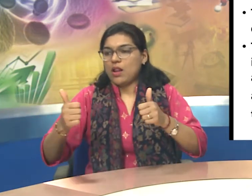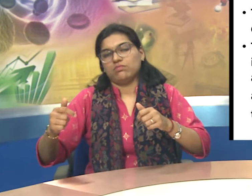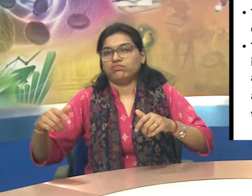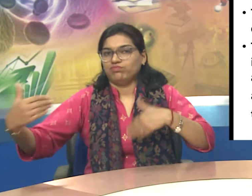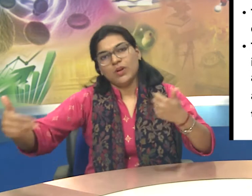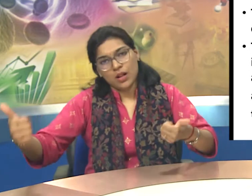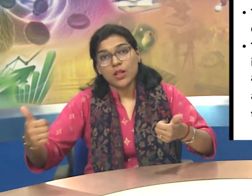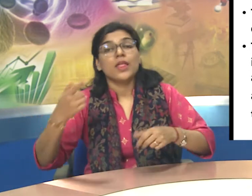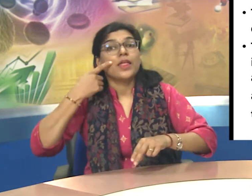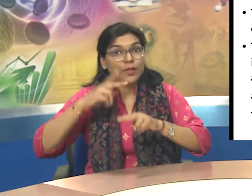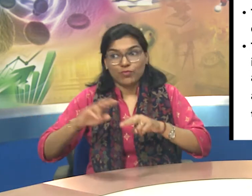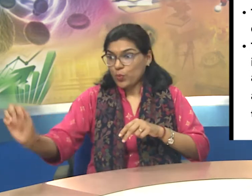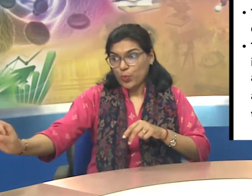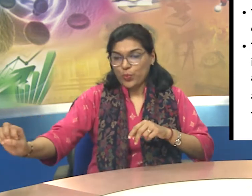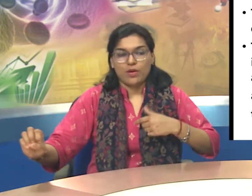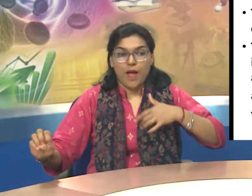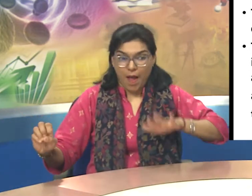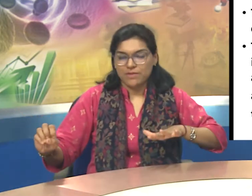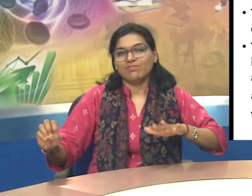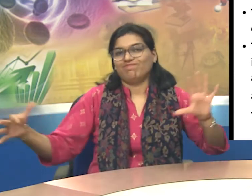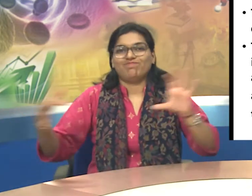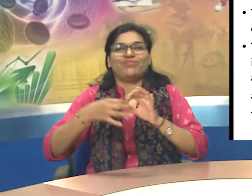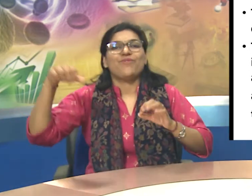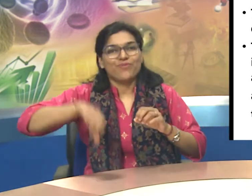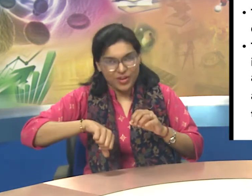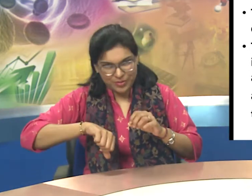different places which are